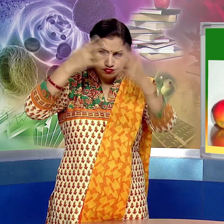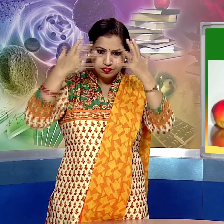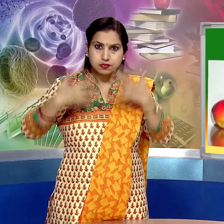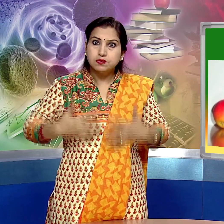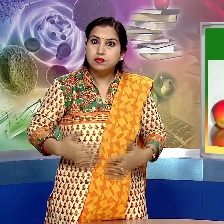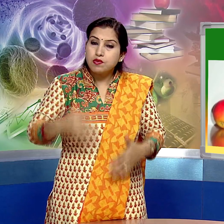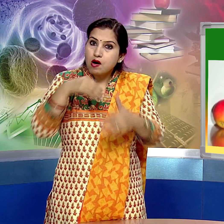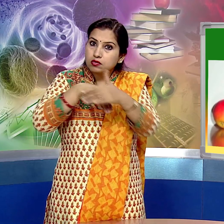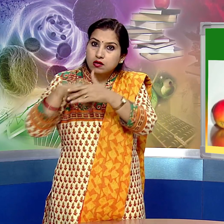body.